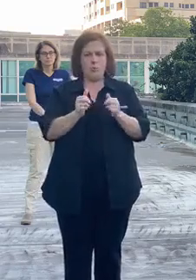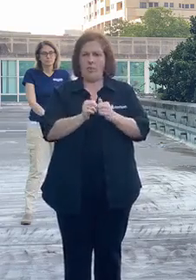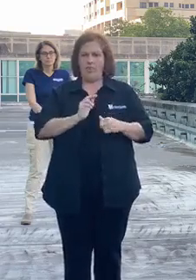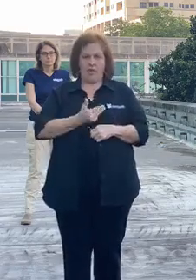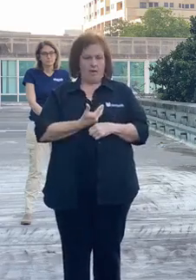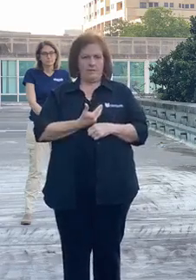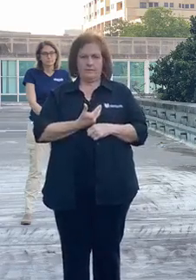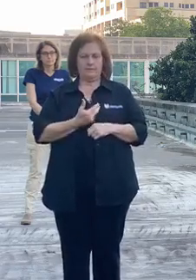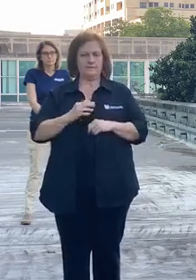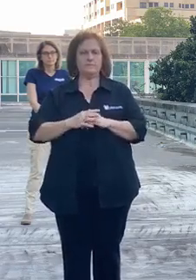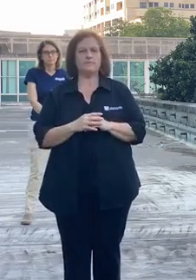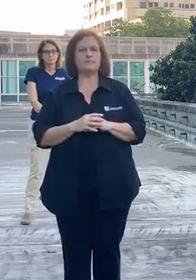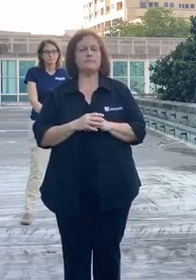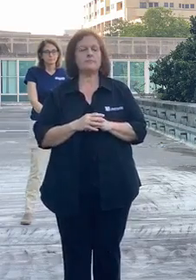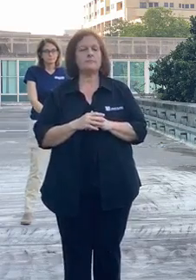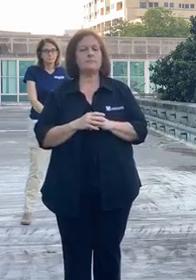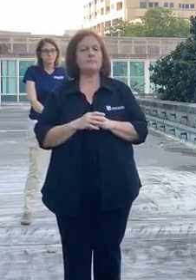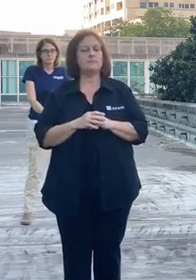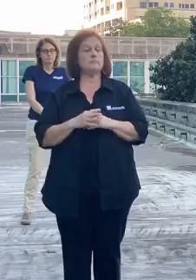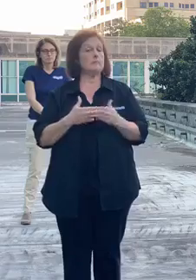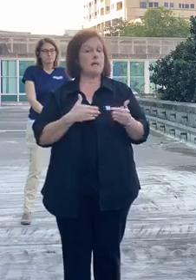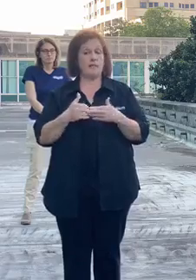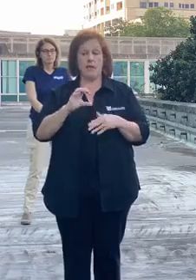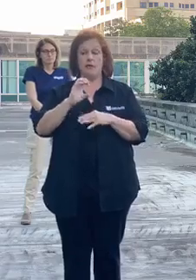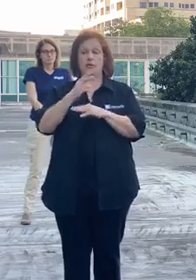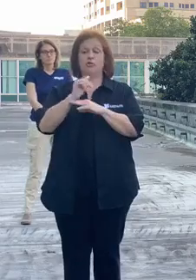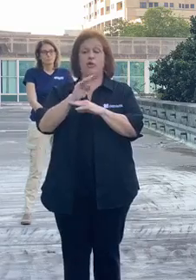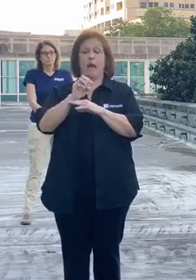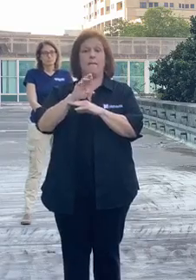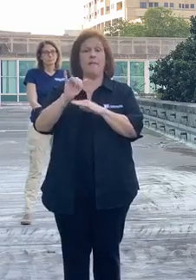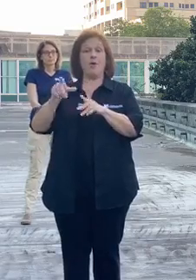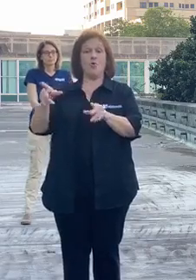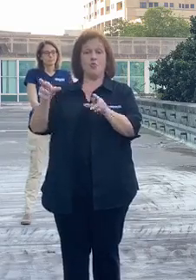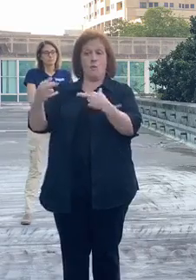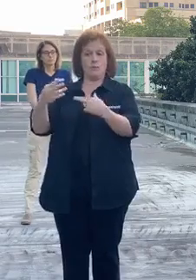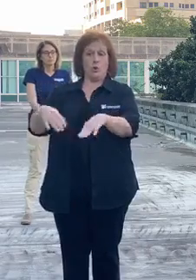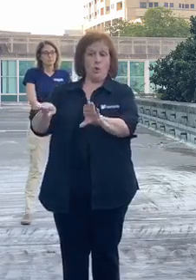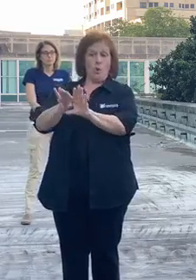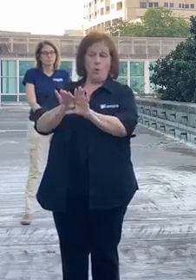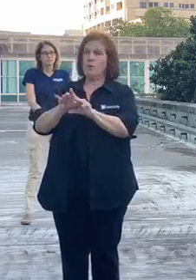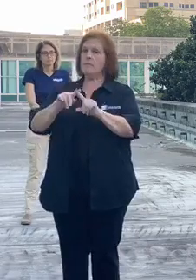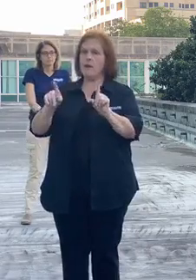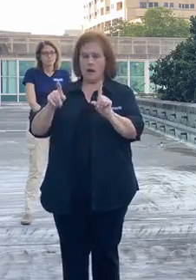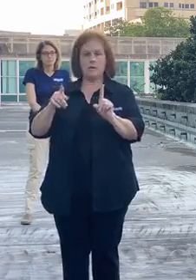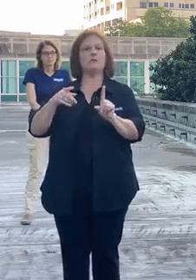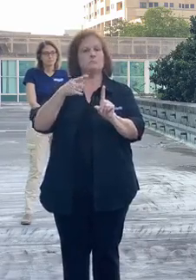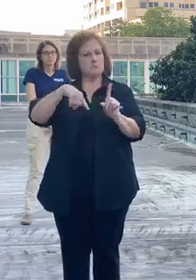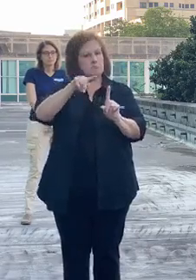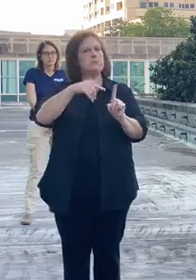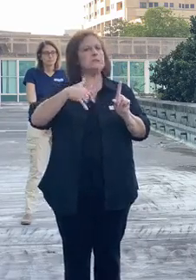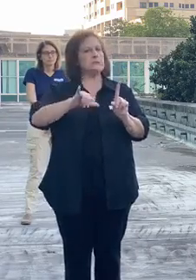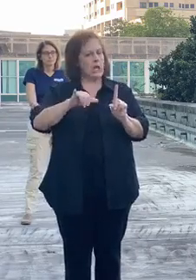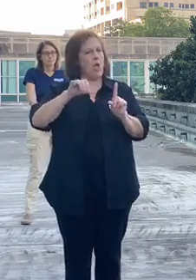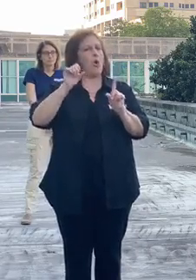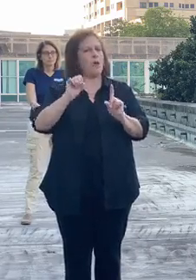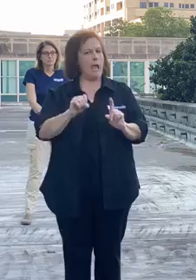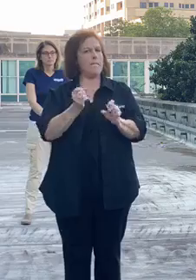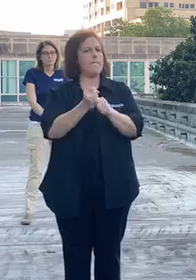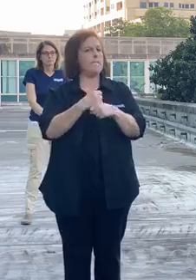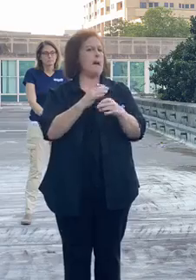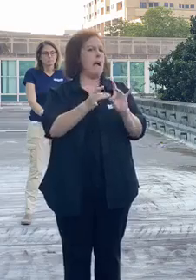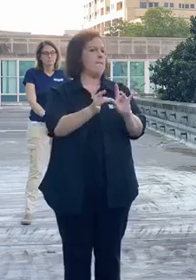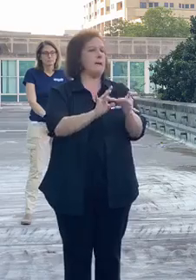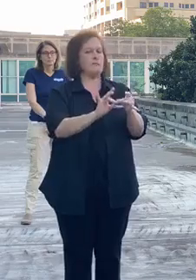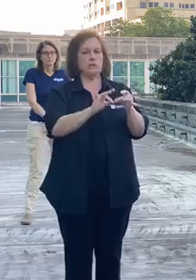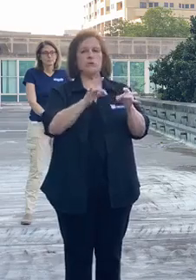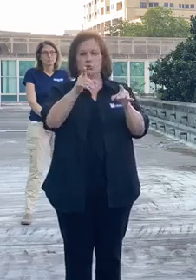make sure, though, that even though that the chamber is closed, we still will be allowing for public comment. So the form to submit